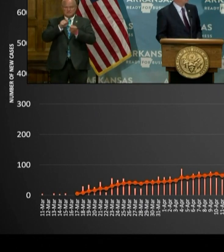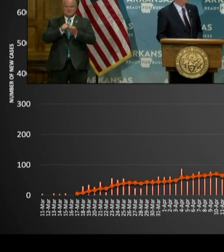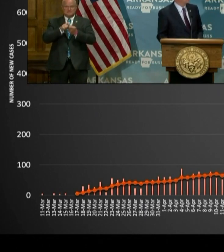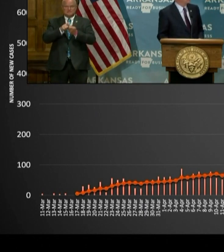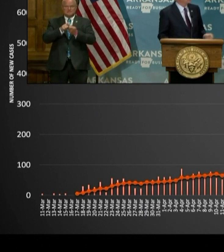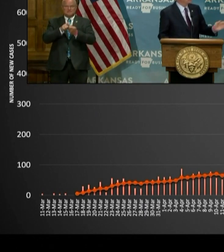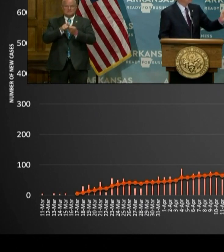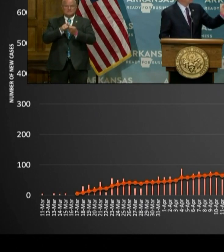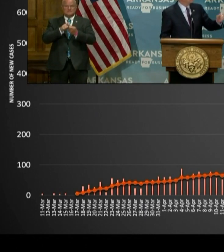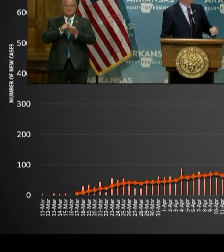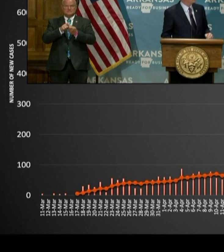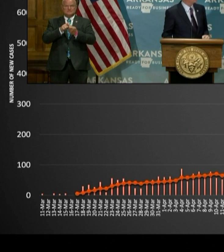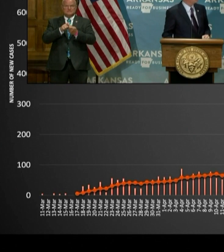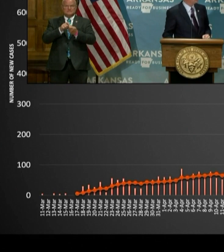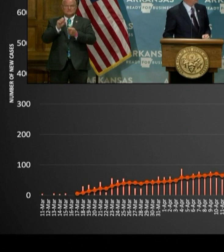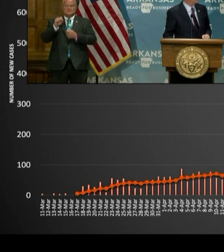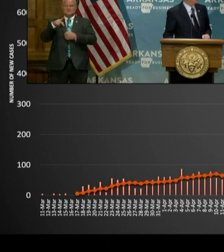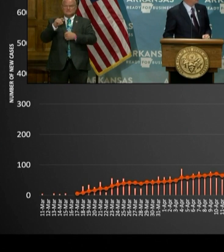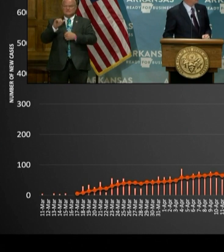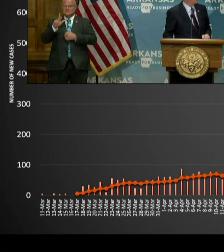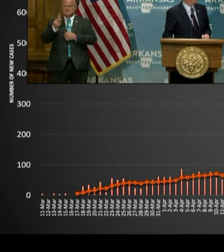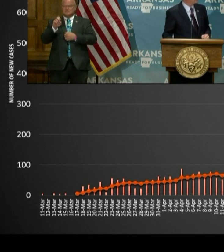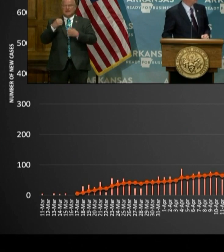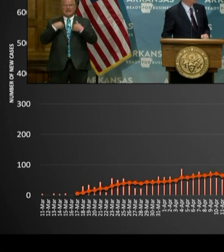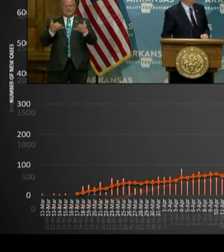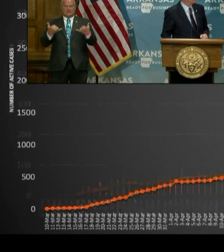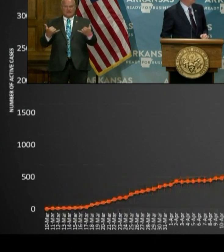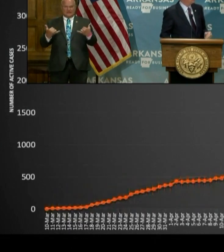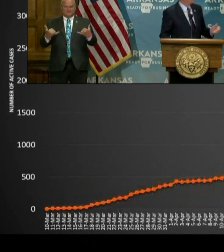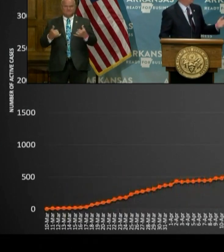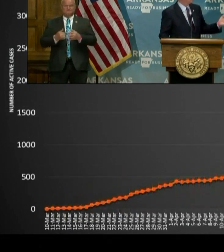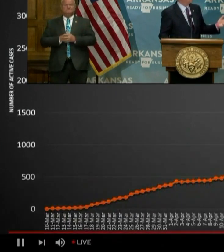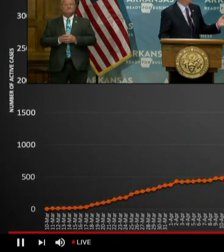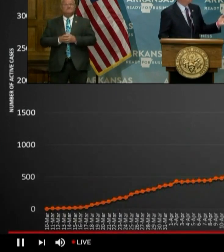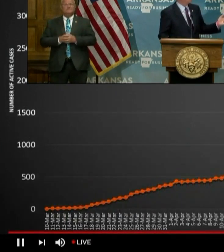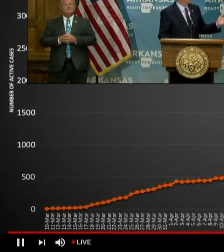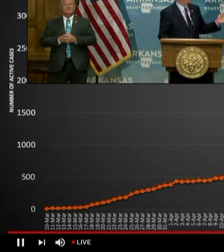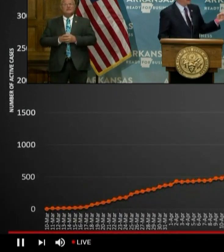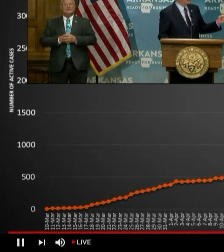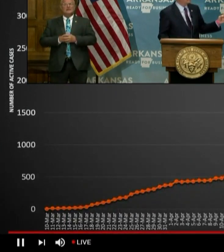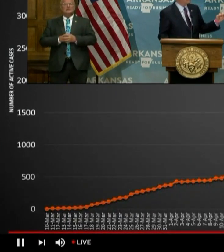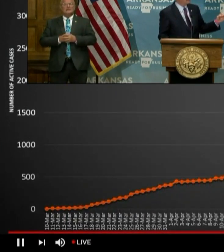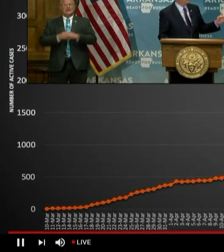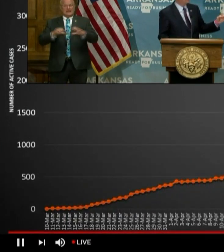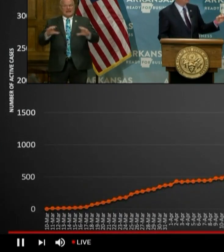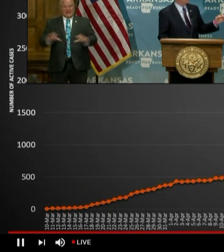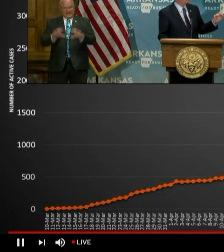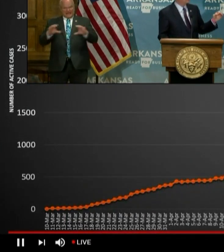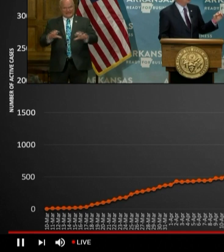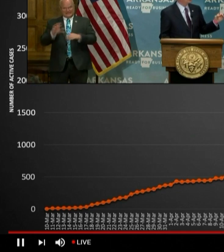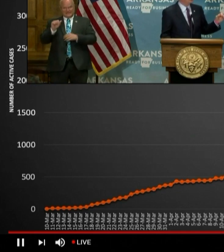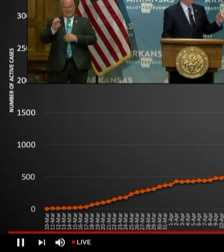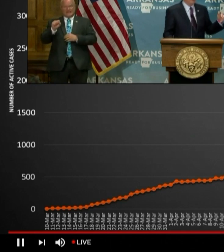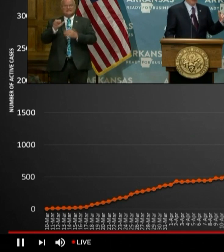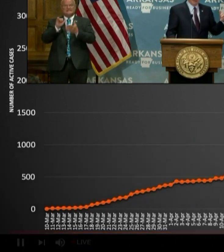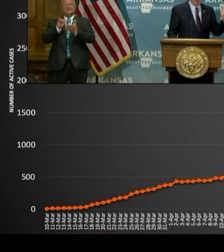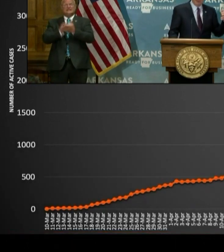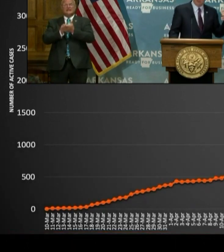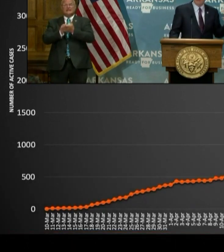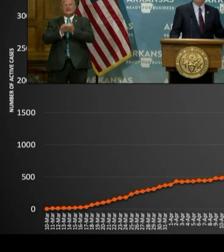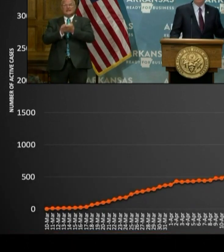particular spike that we have right now. If you go to our active cases, those that